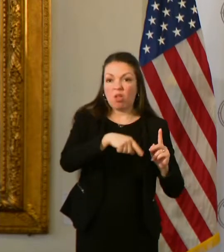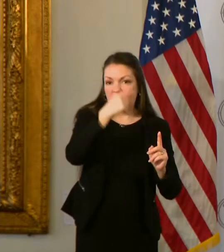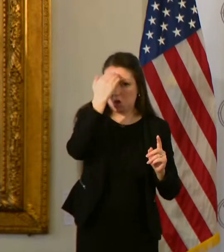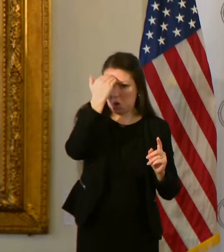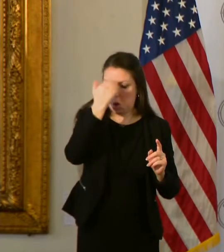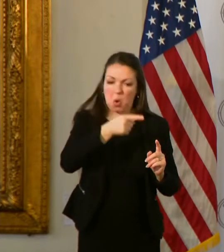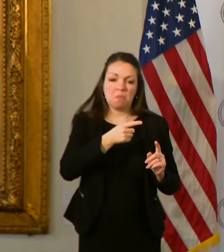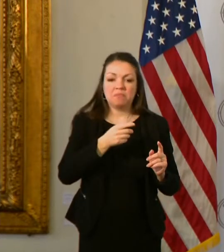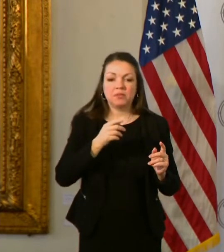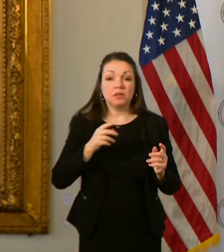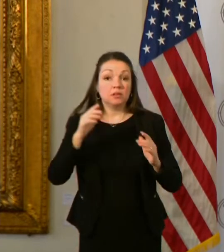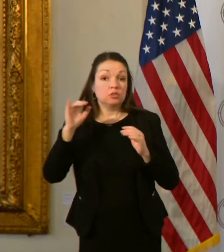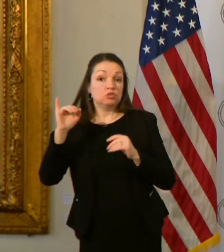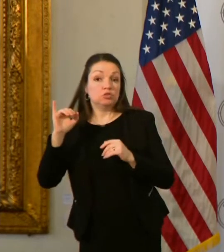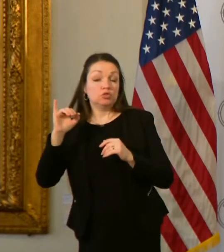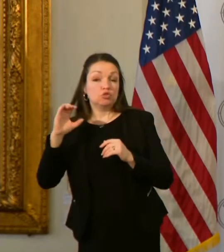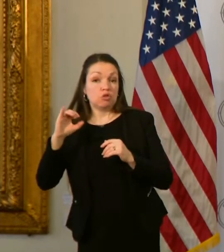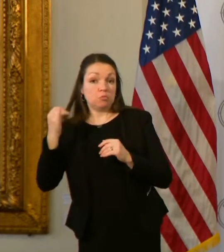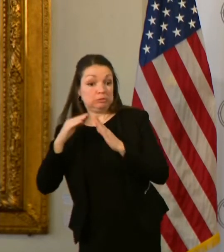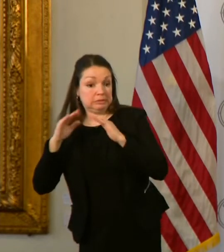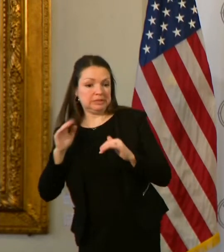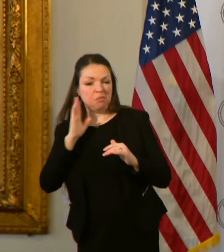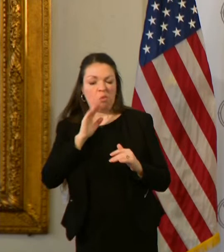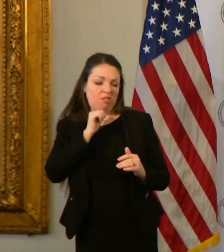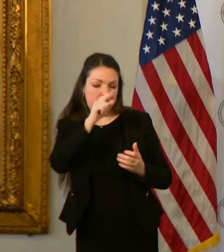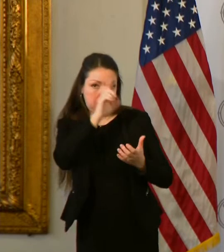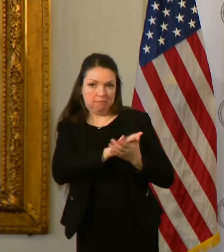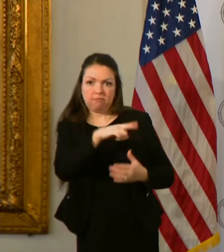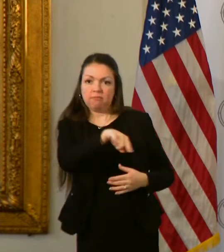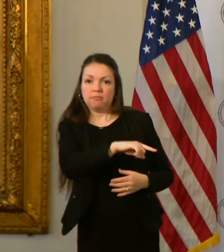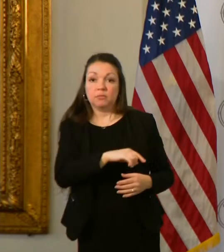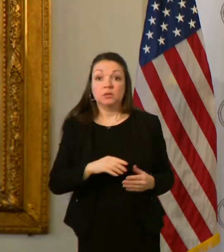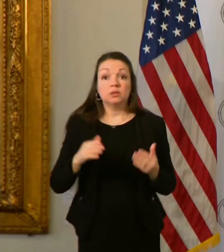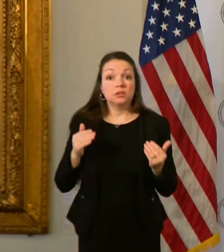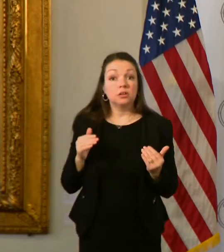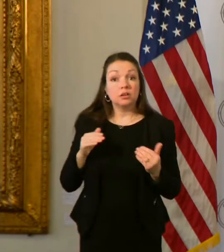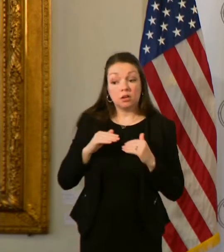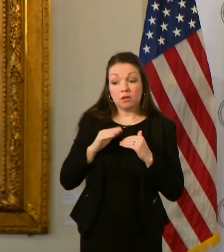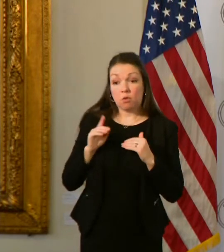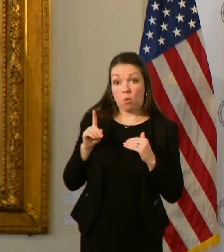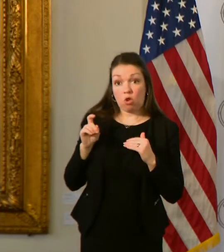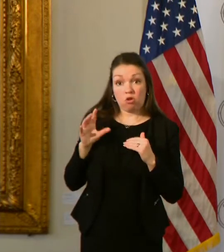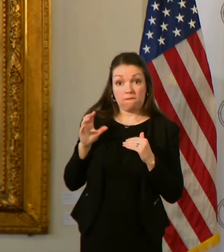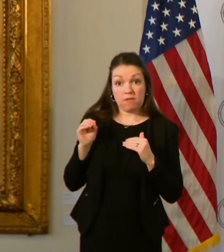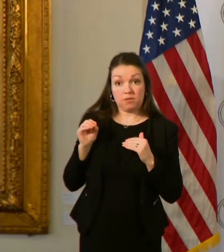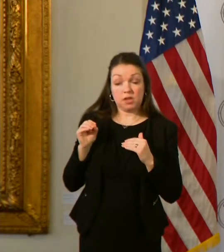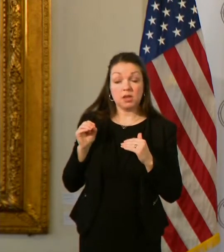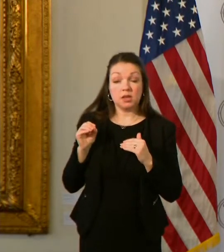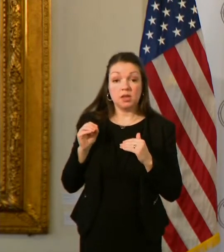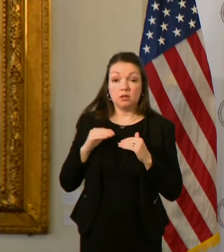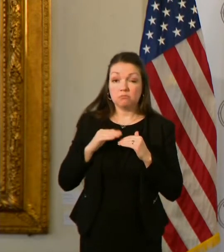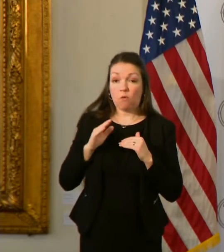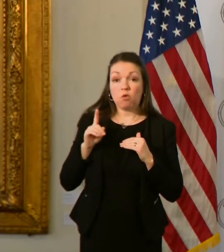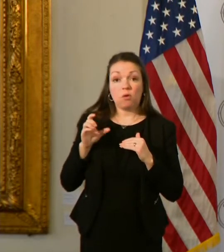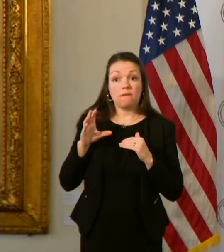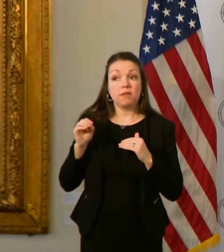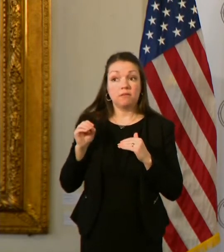date, over 150 plus convictions obtained by Sergeant Watts has been